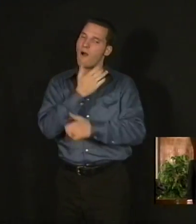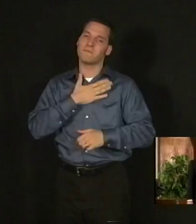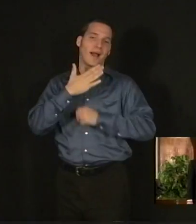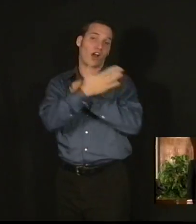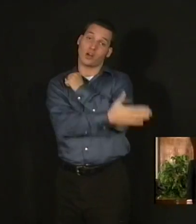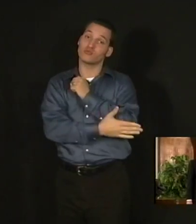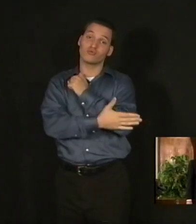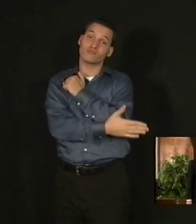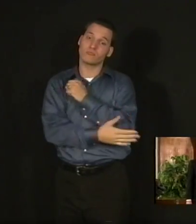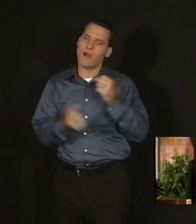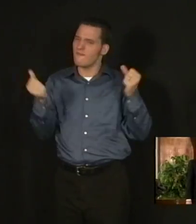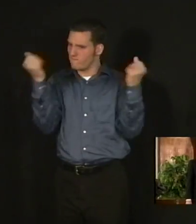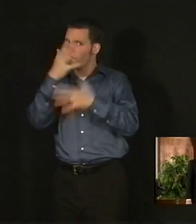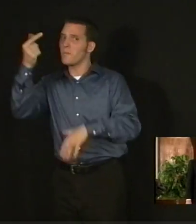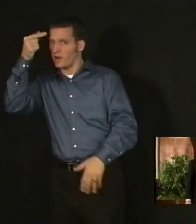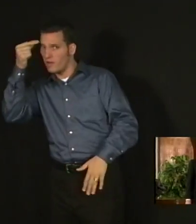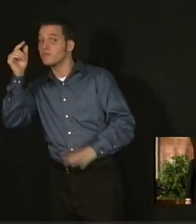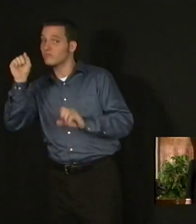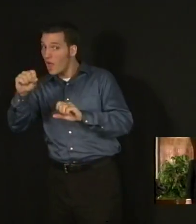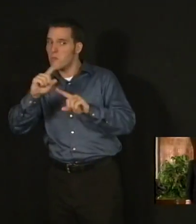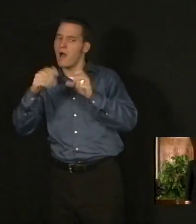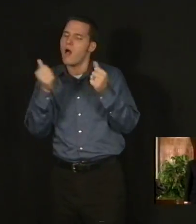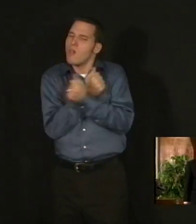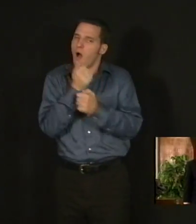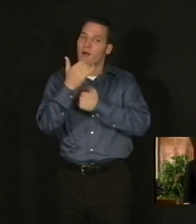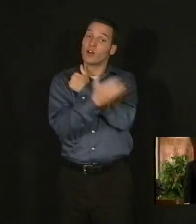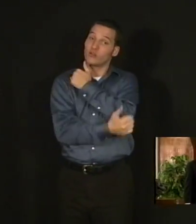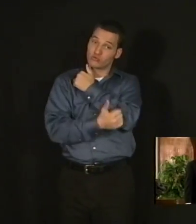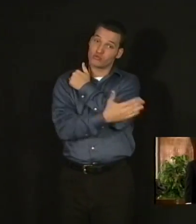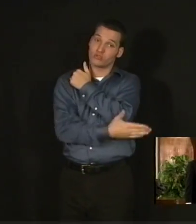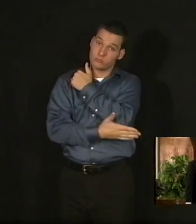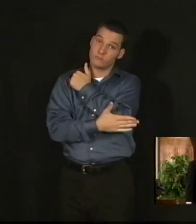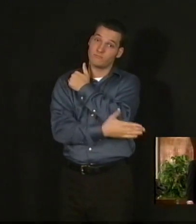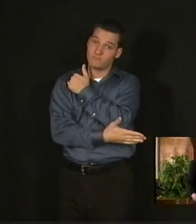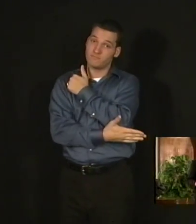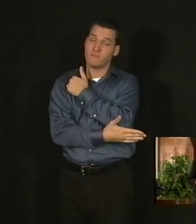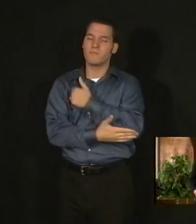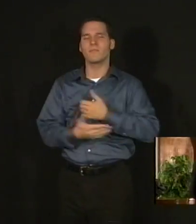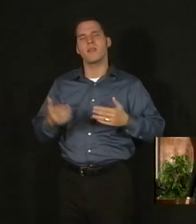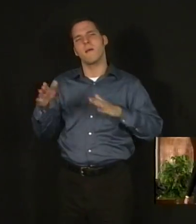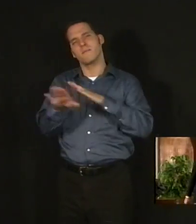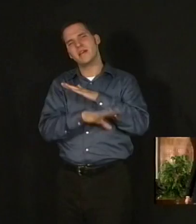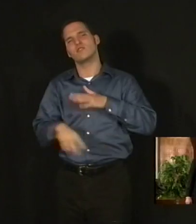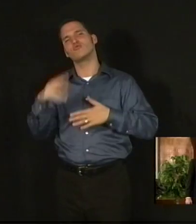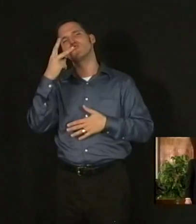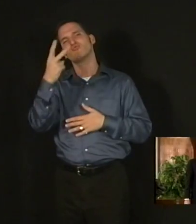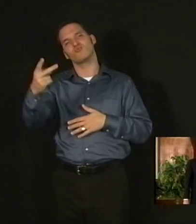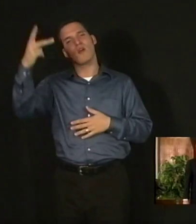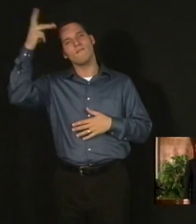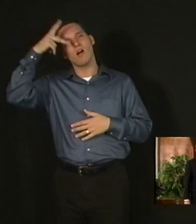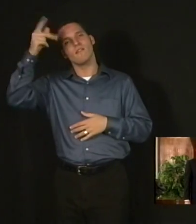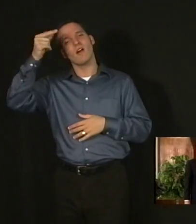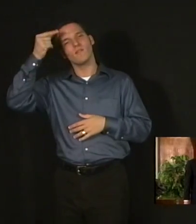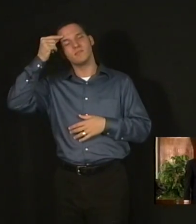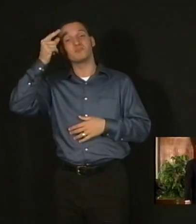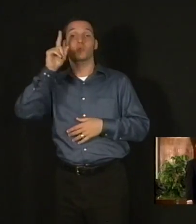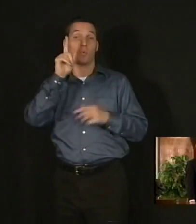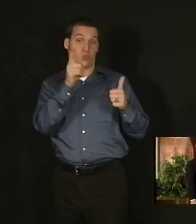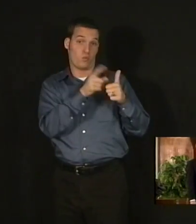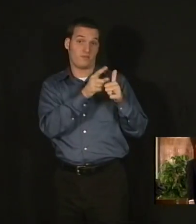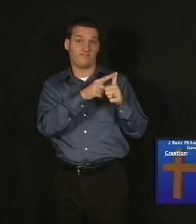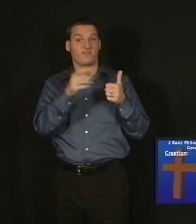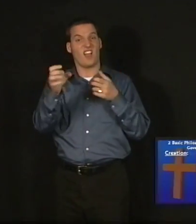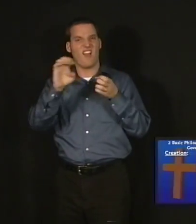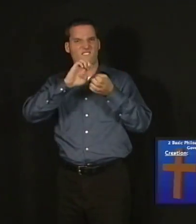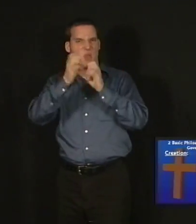But I love my country, folks. I fear my government, but I love my country. There are basically 2 philosophies of government. One is